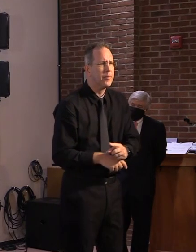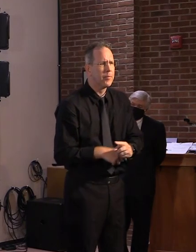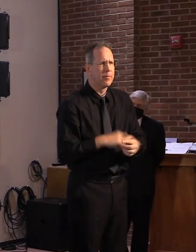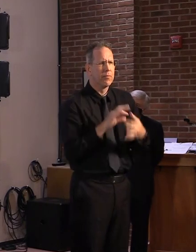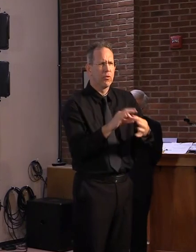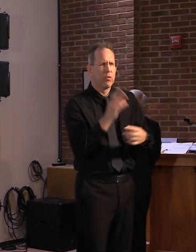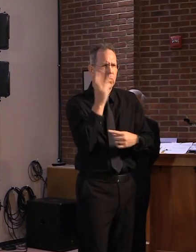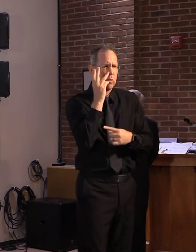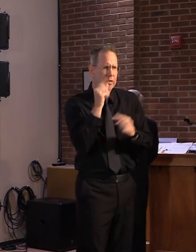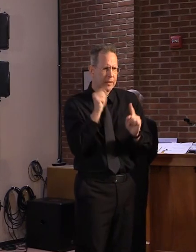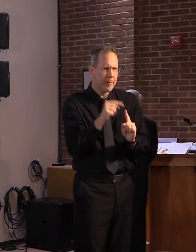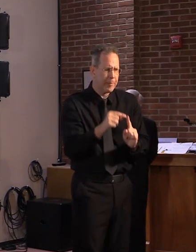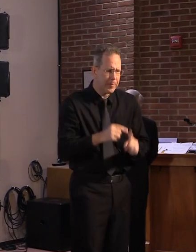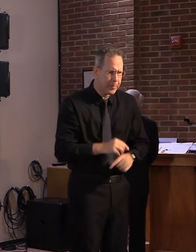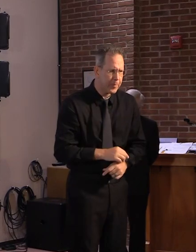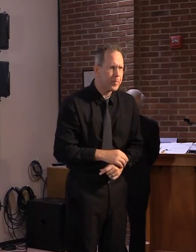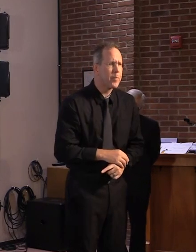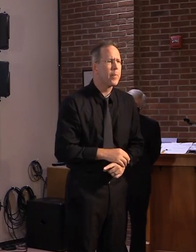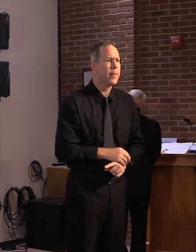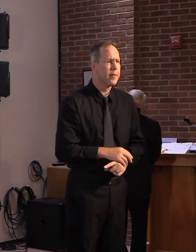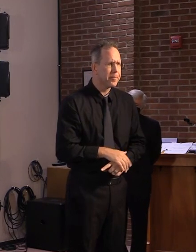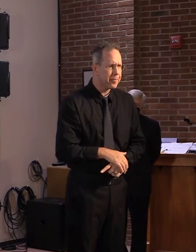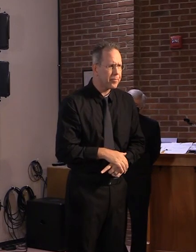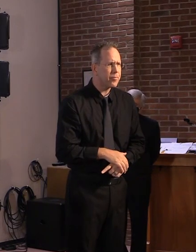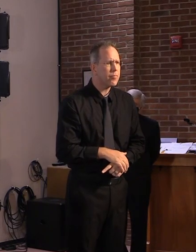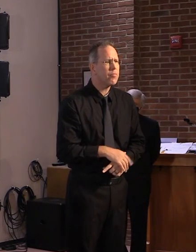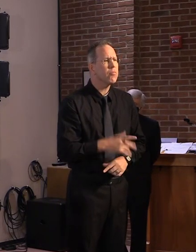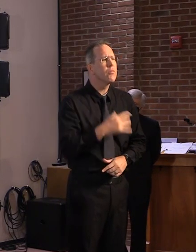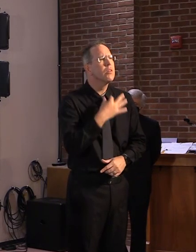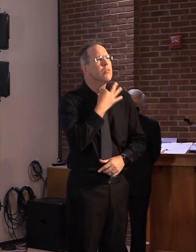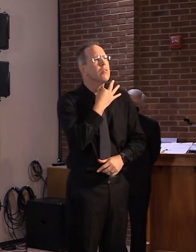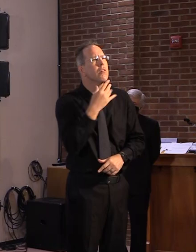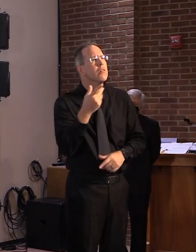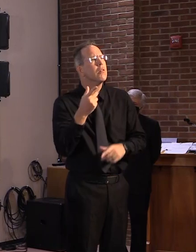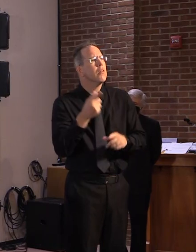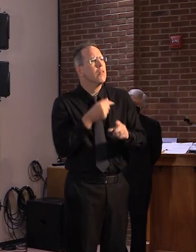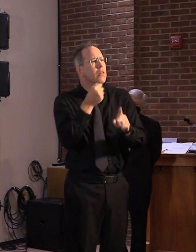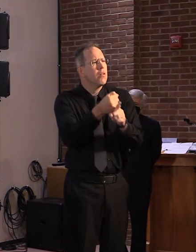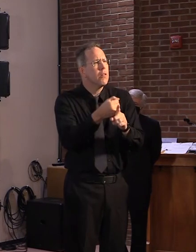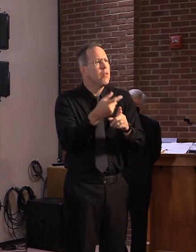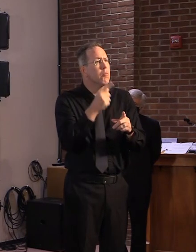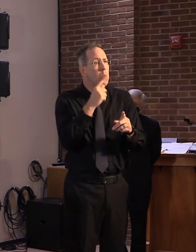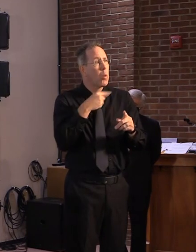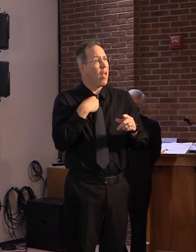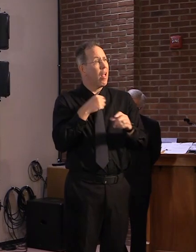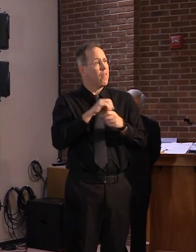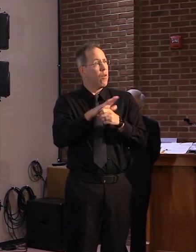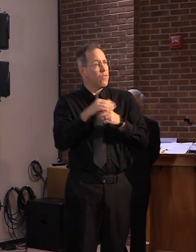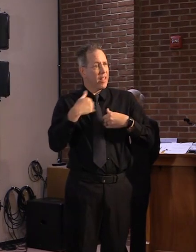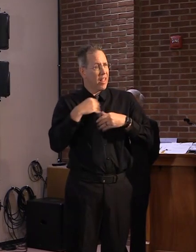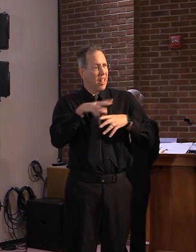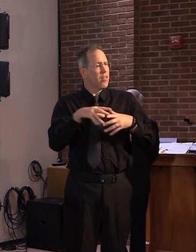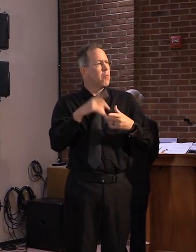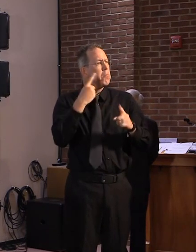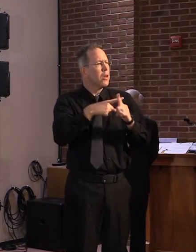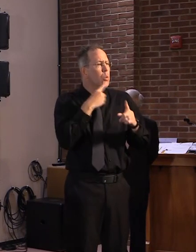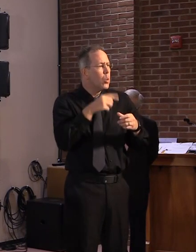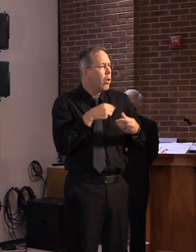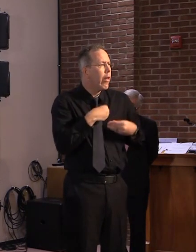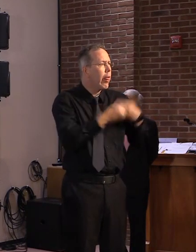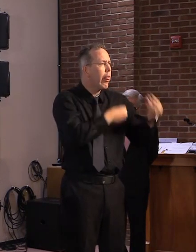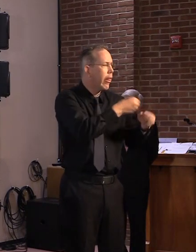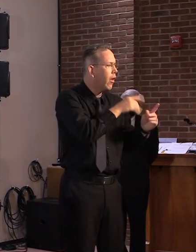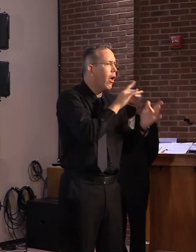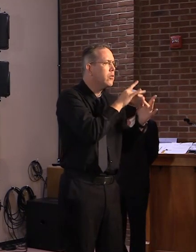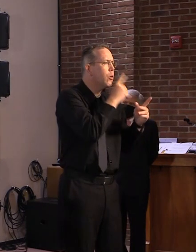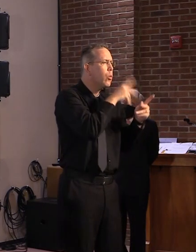cases. What does that tell us about how that virus spread within the population that